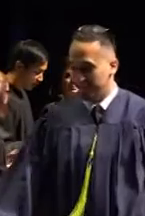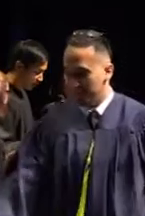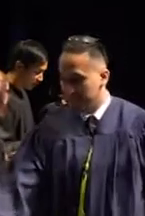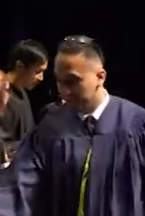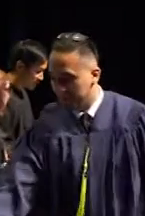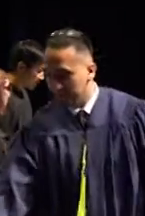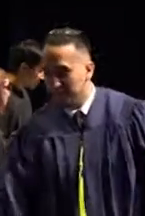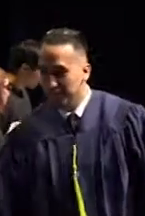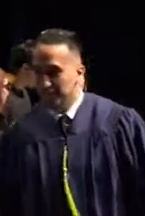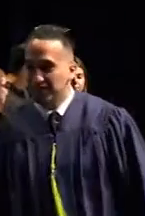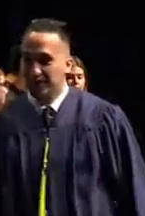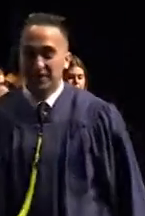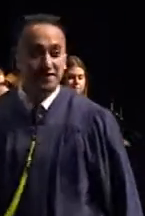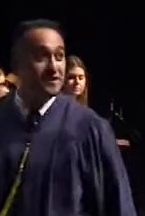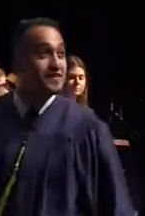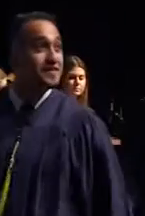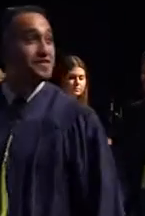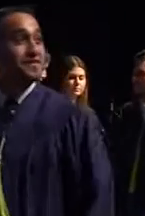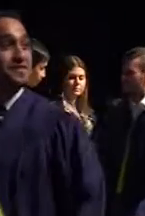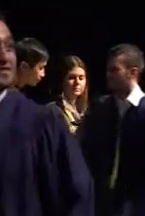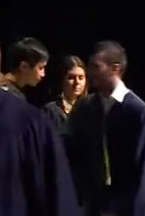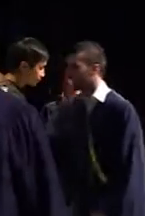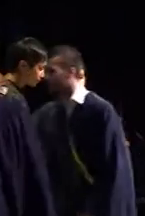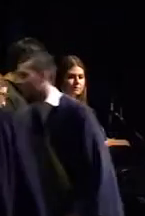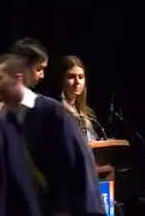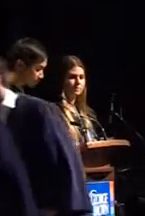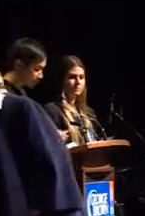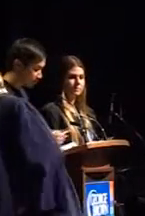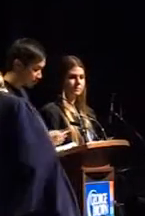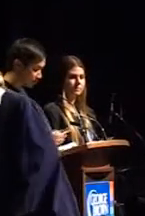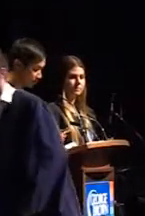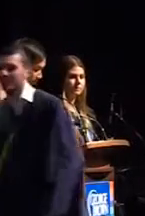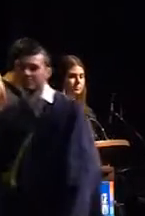Giancarlo Agostini.